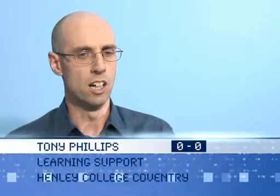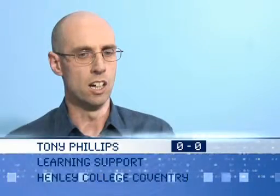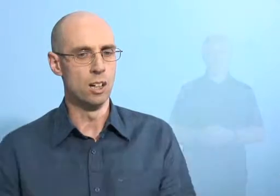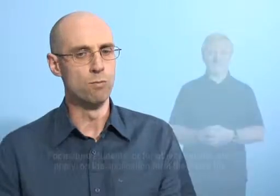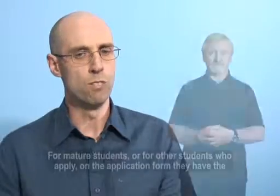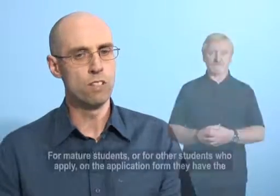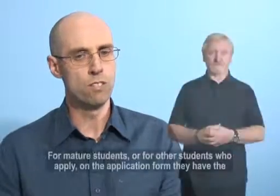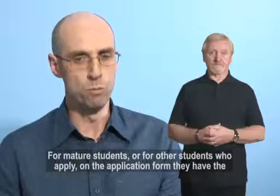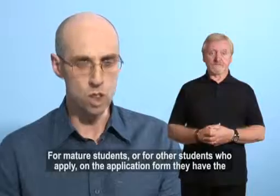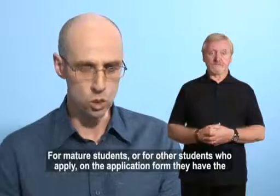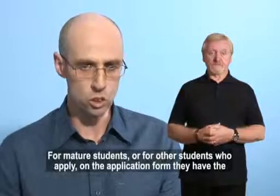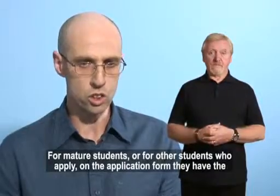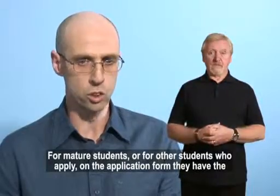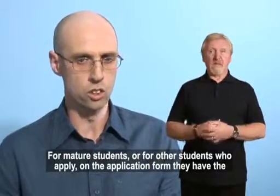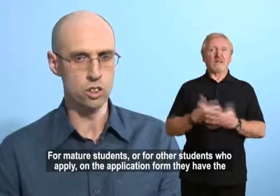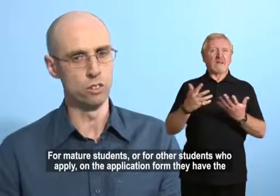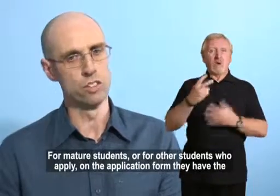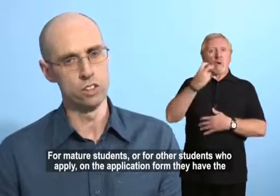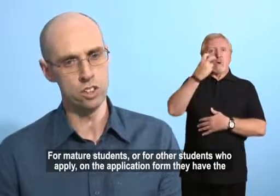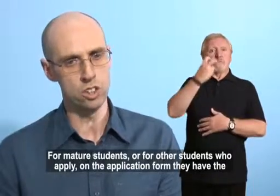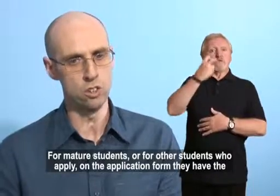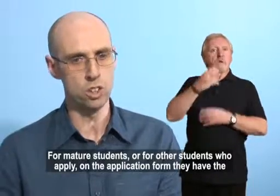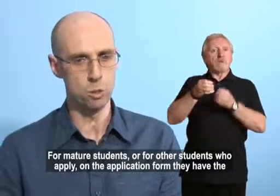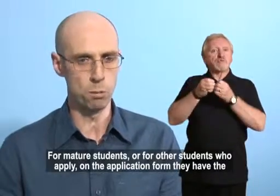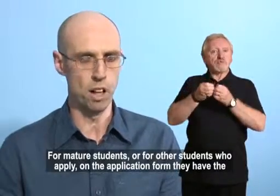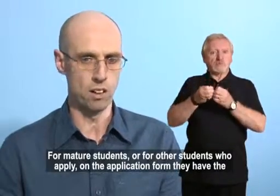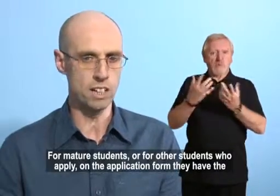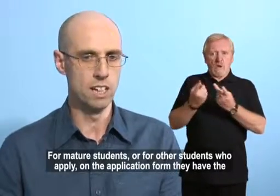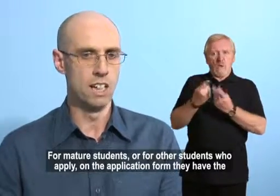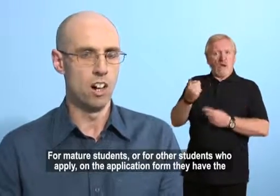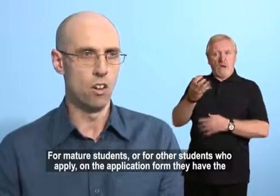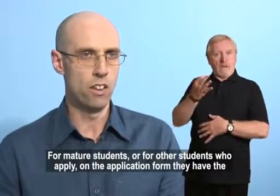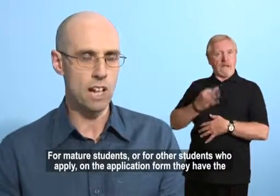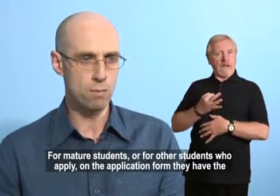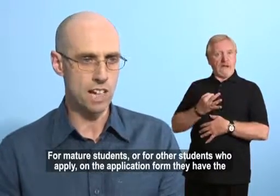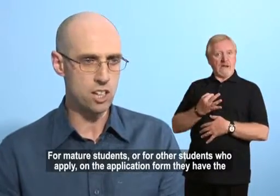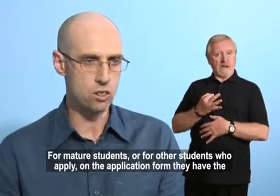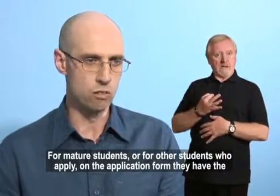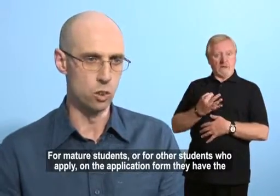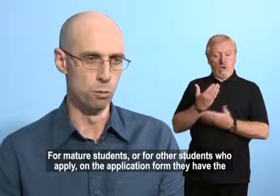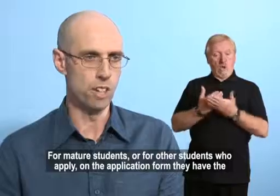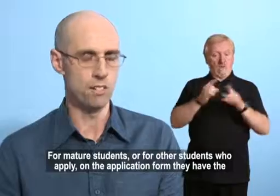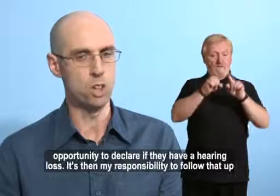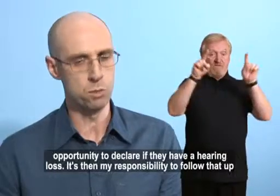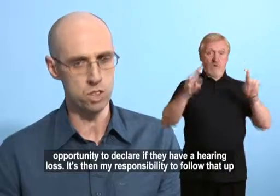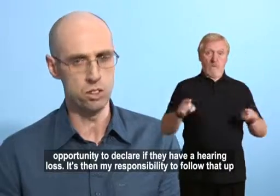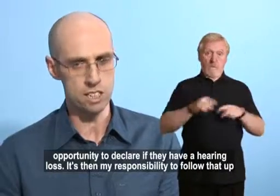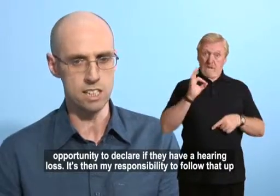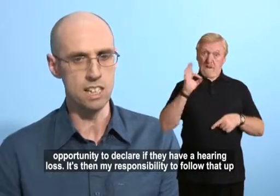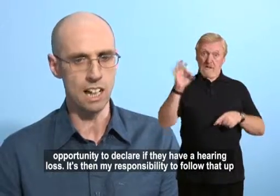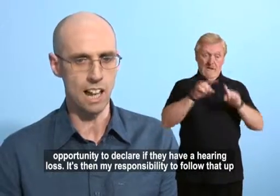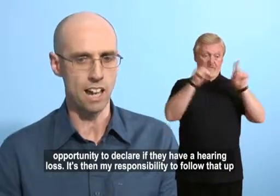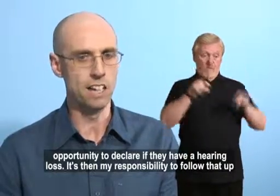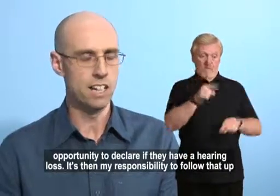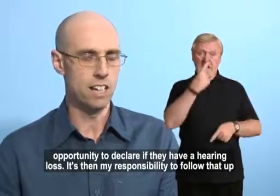For mature students or for other students who apply, on the application form they have the